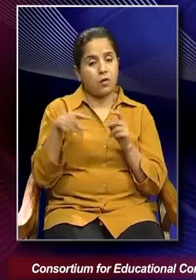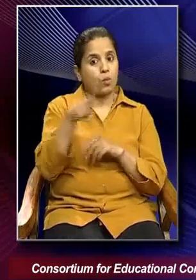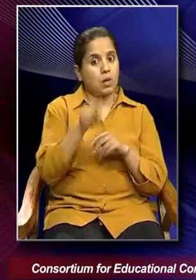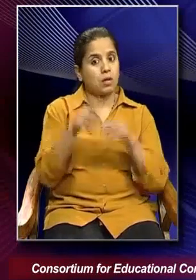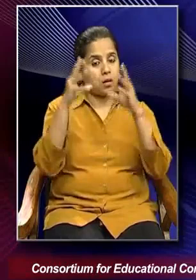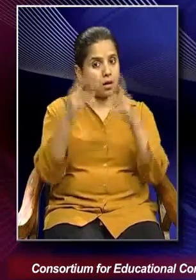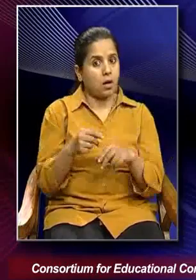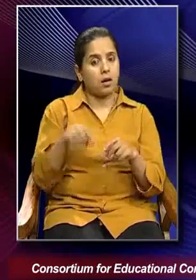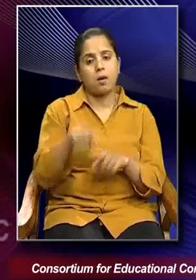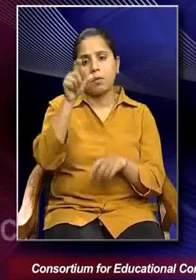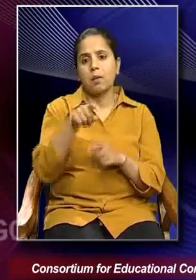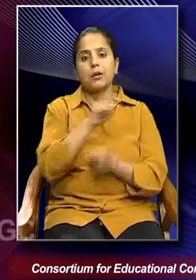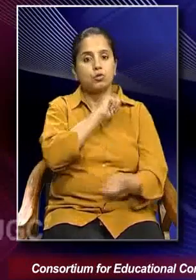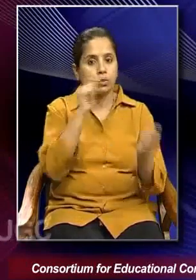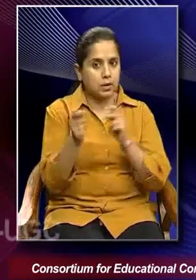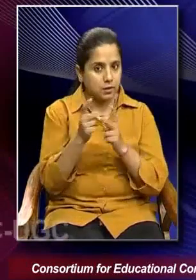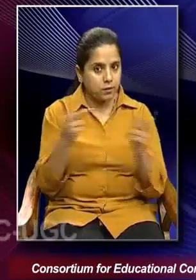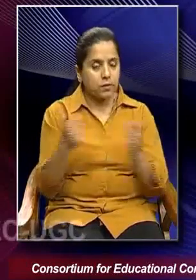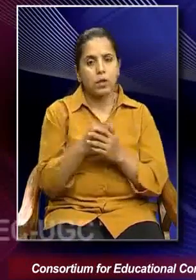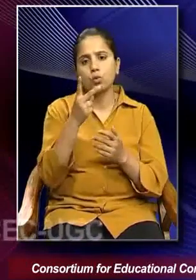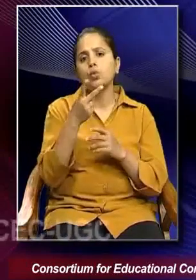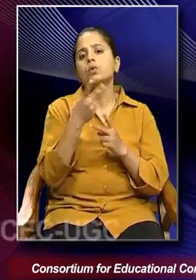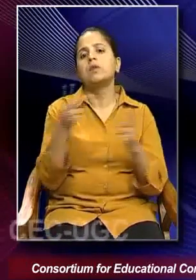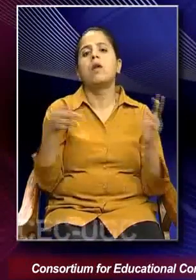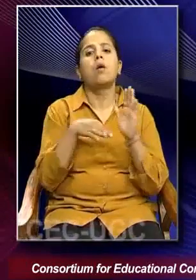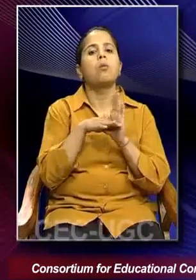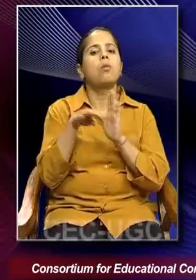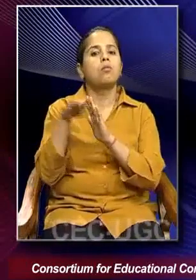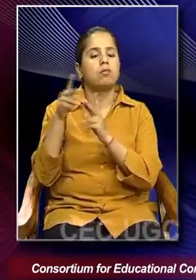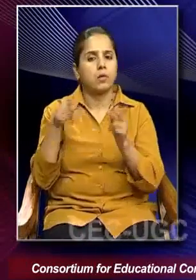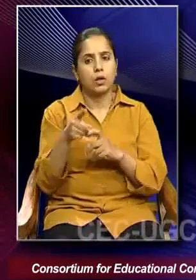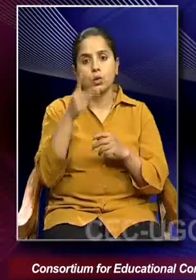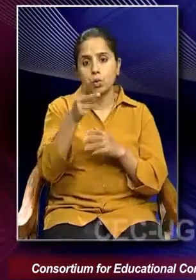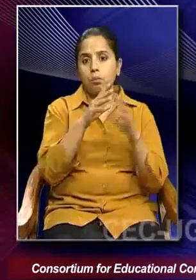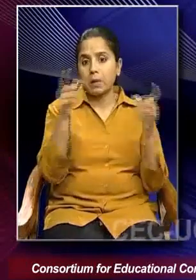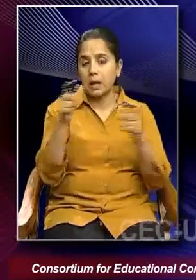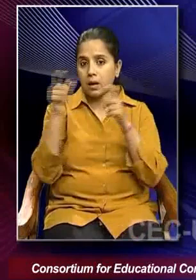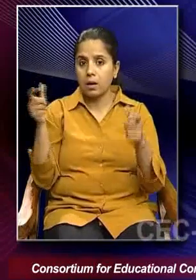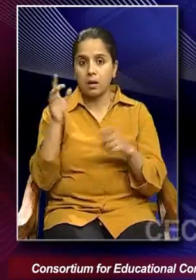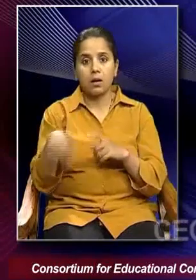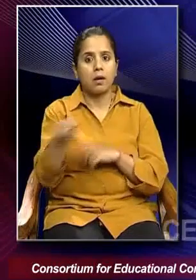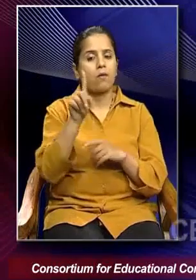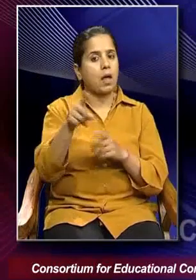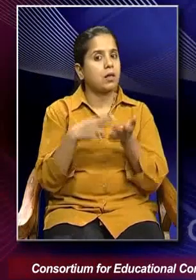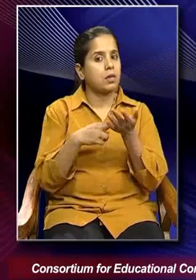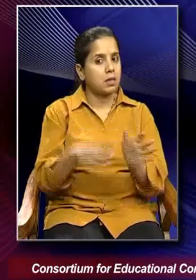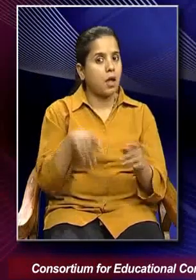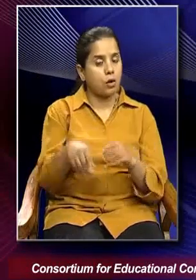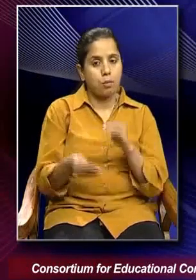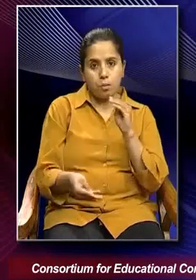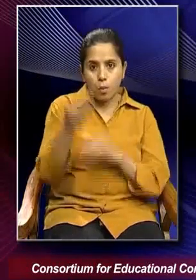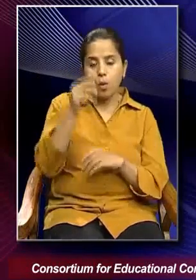compute population change at two different point of time, so there are two major components. One is the natural increase and the